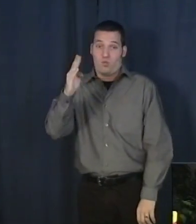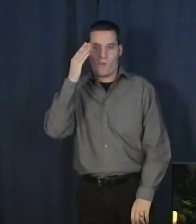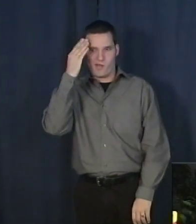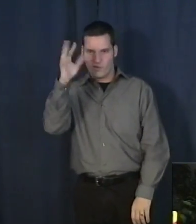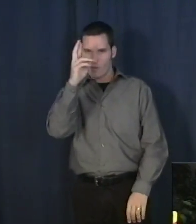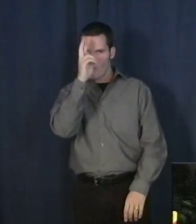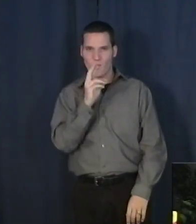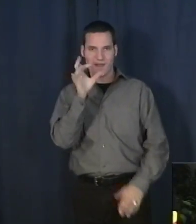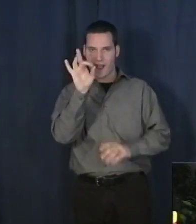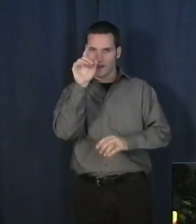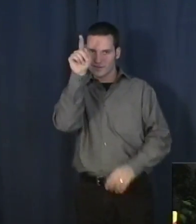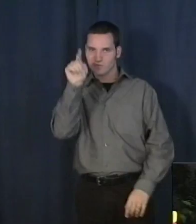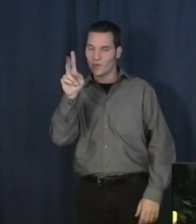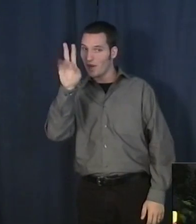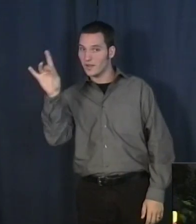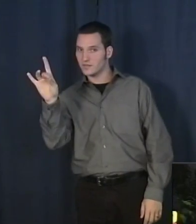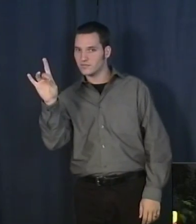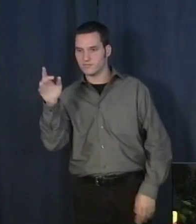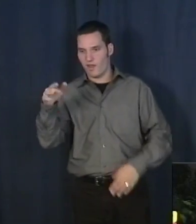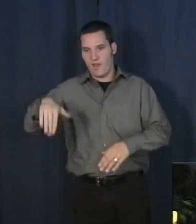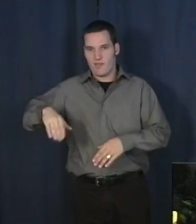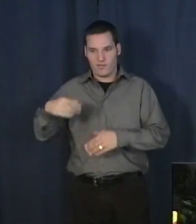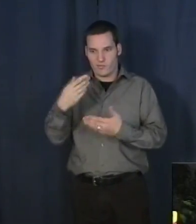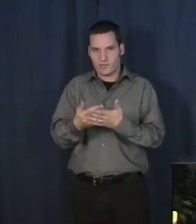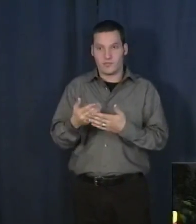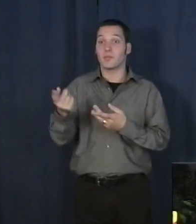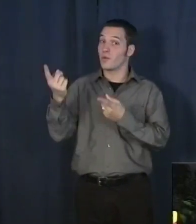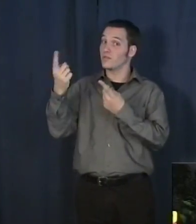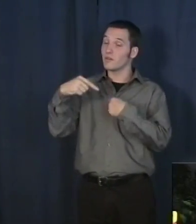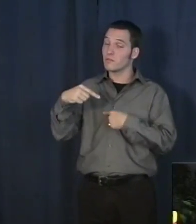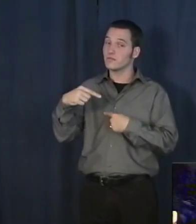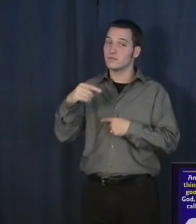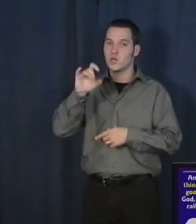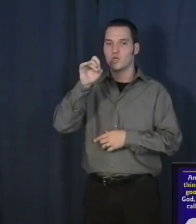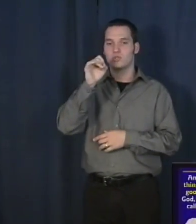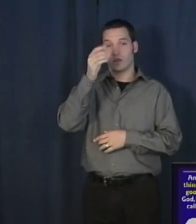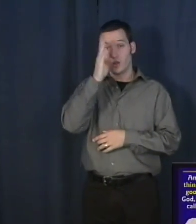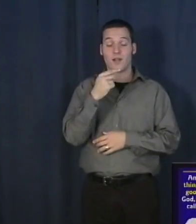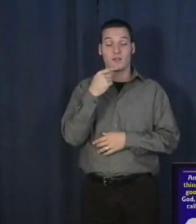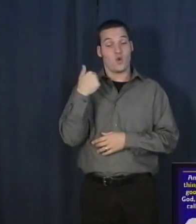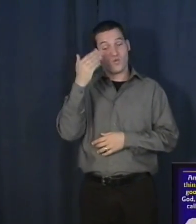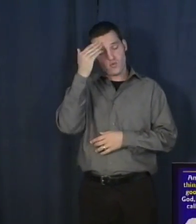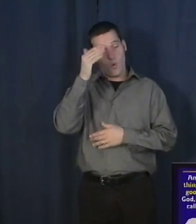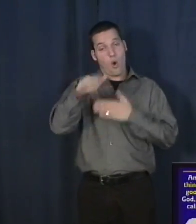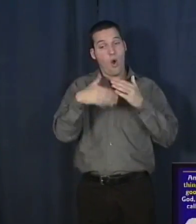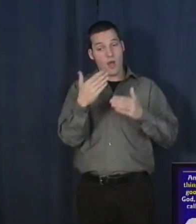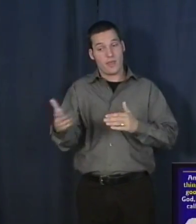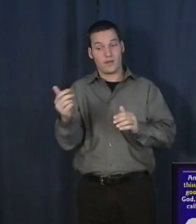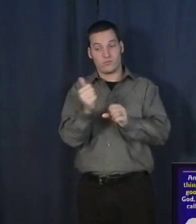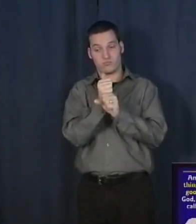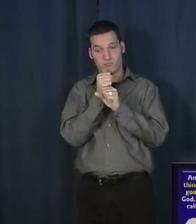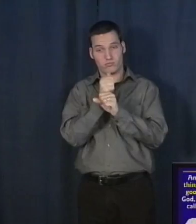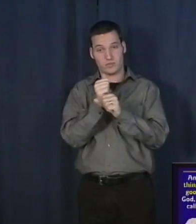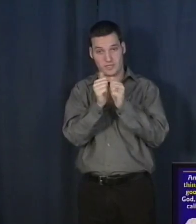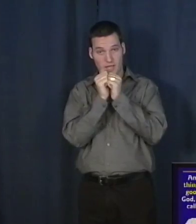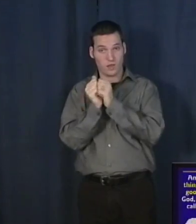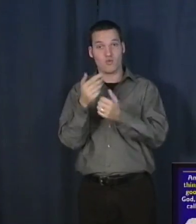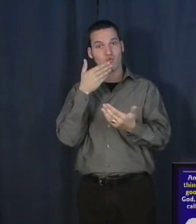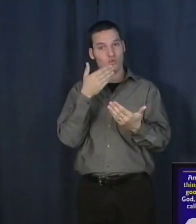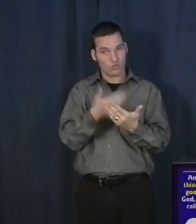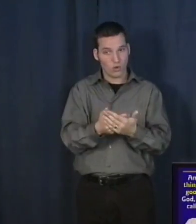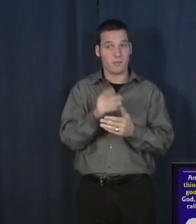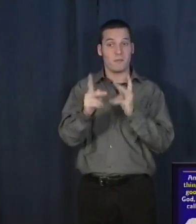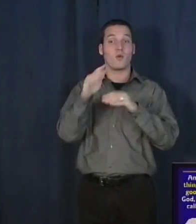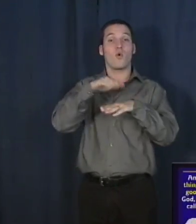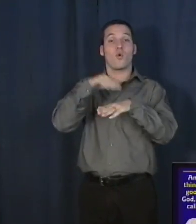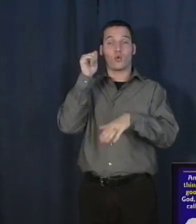Job didn't know about Romans 8:28. It was coming, though. God said, we know that all things work together for good to them that love God, to